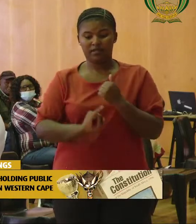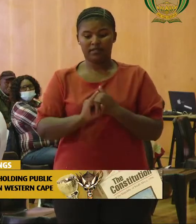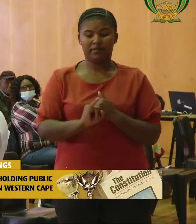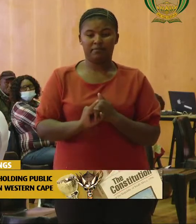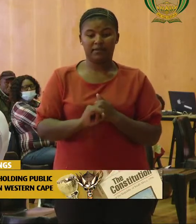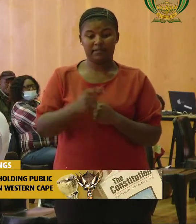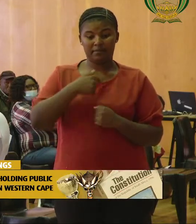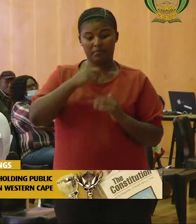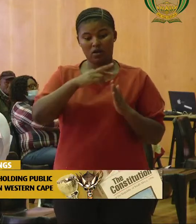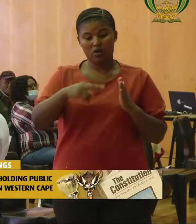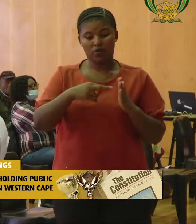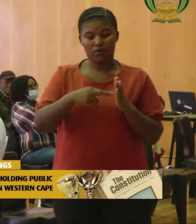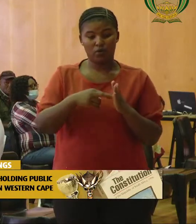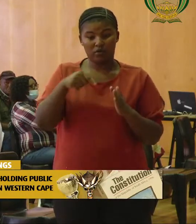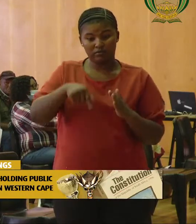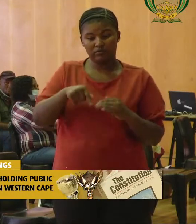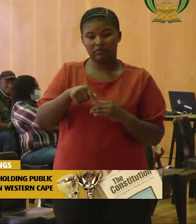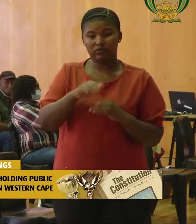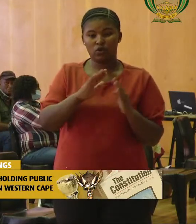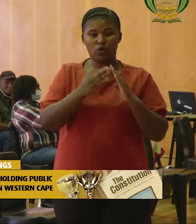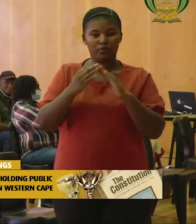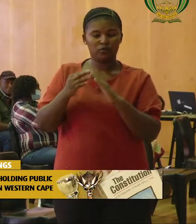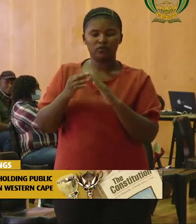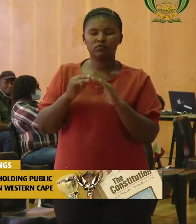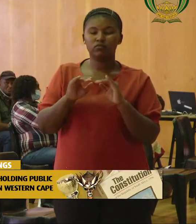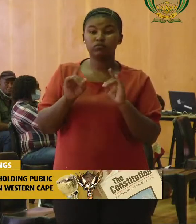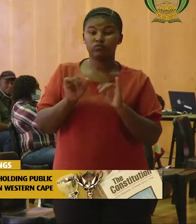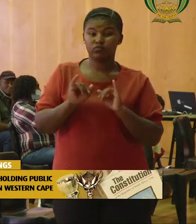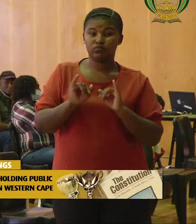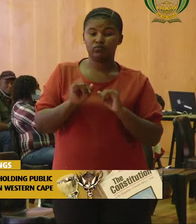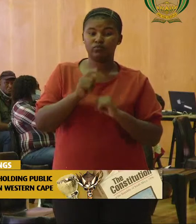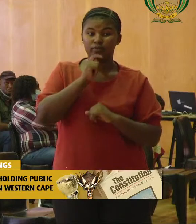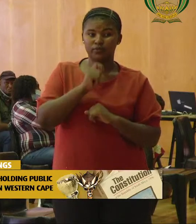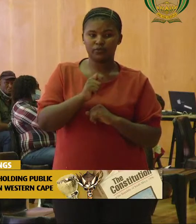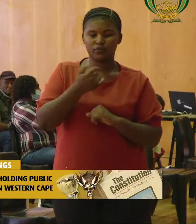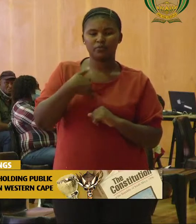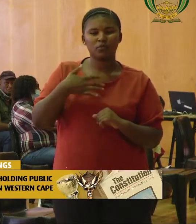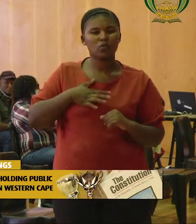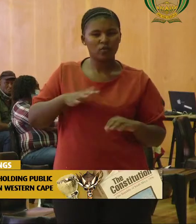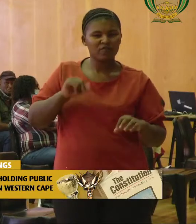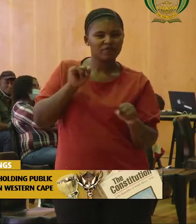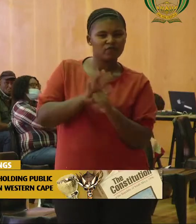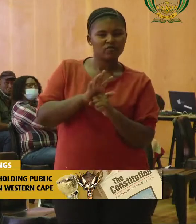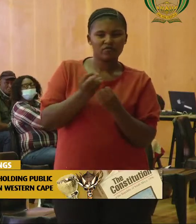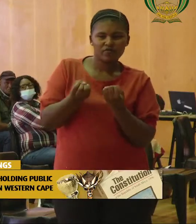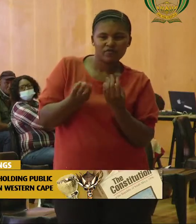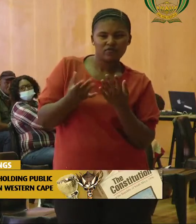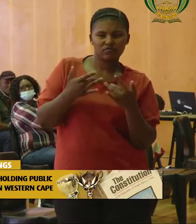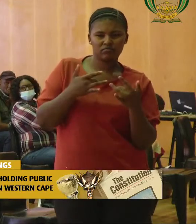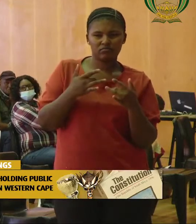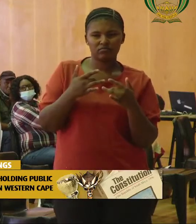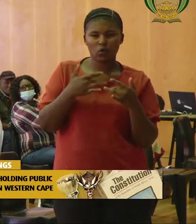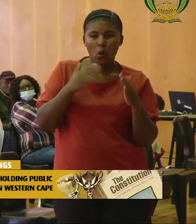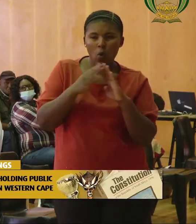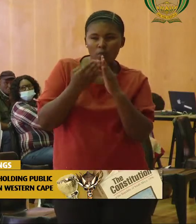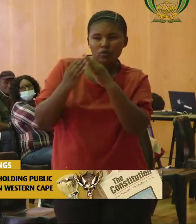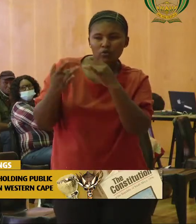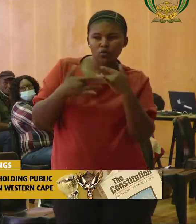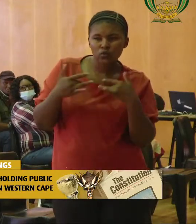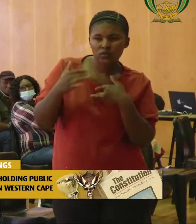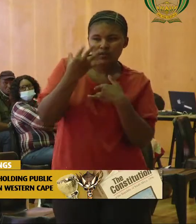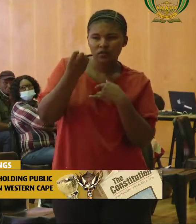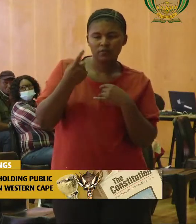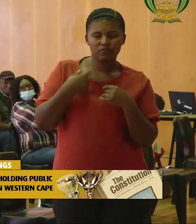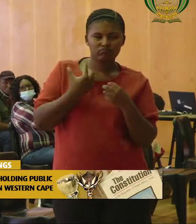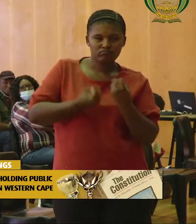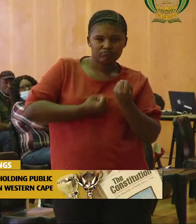my role in society is critical in filling the open space left by the community contempt